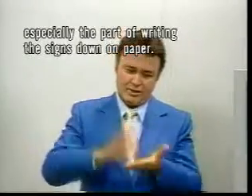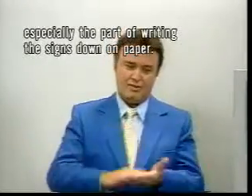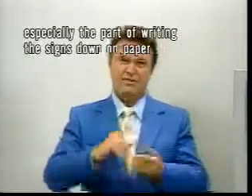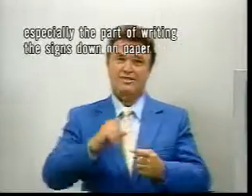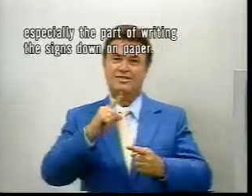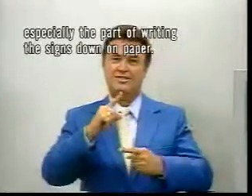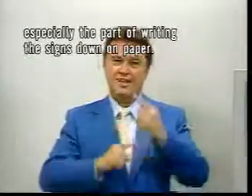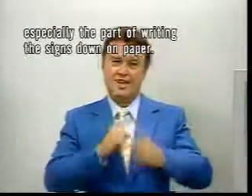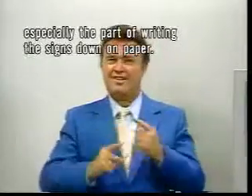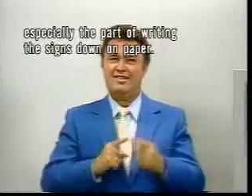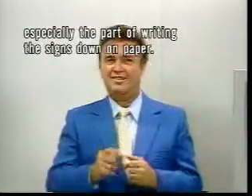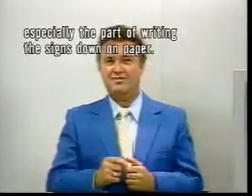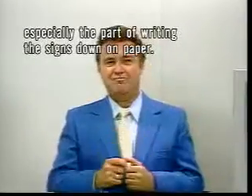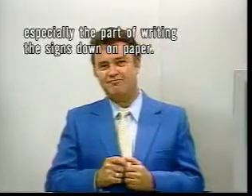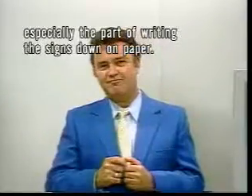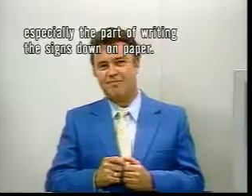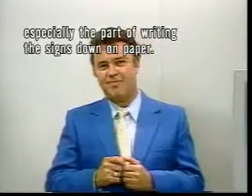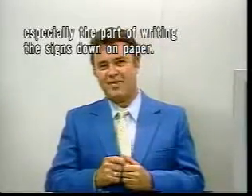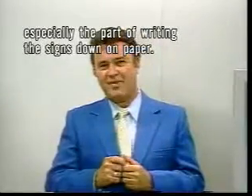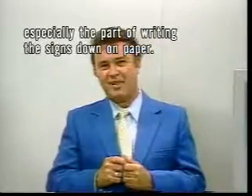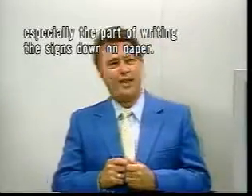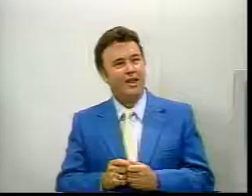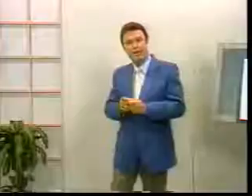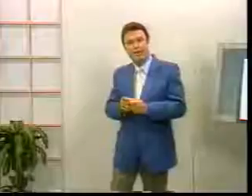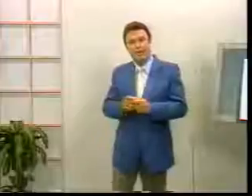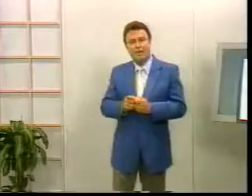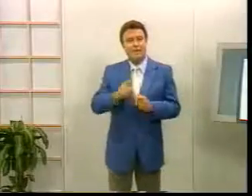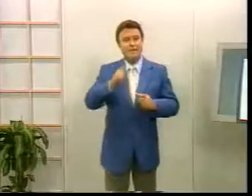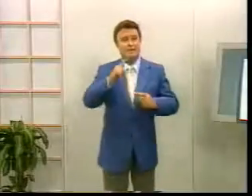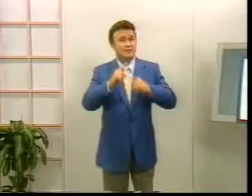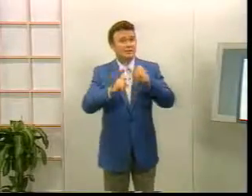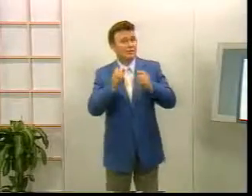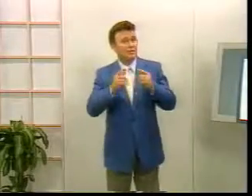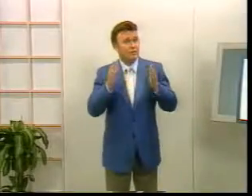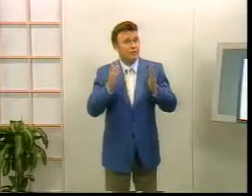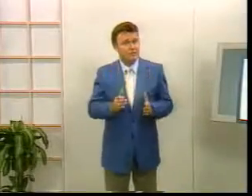especially the part of writing the signs down on paper.